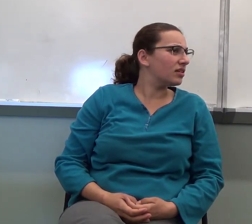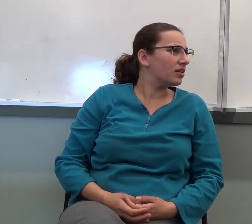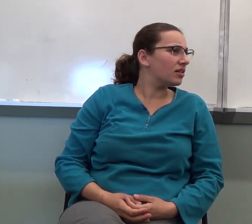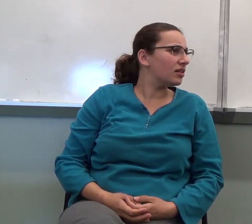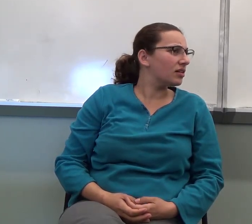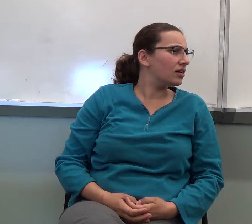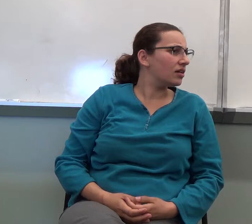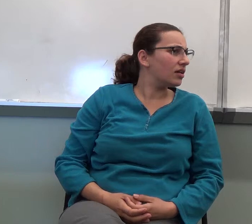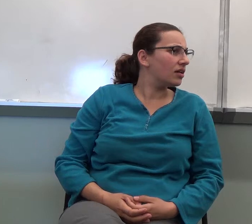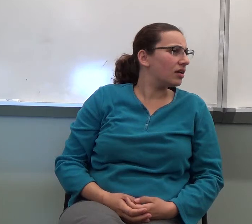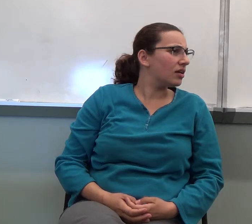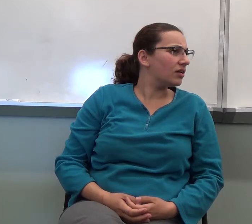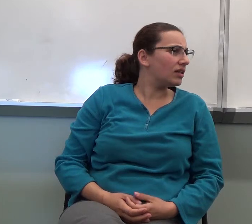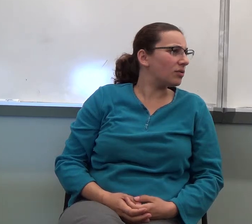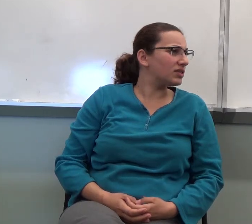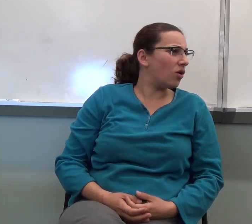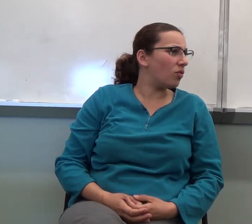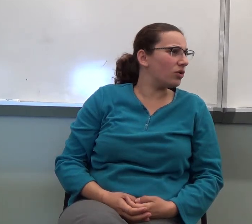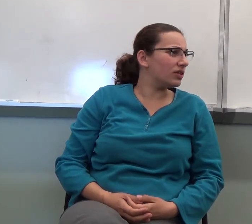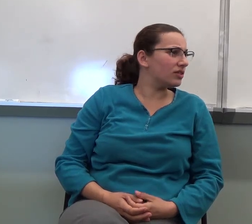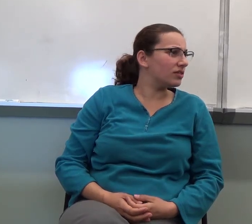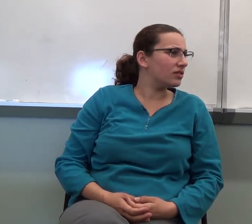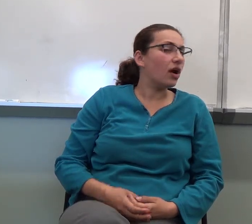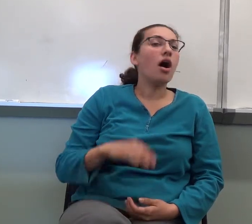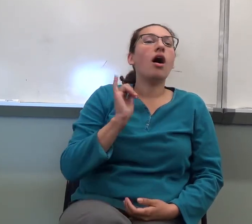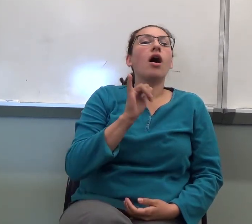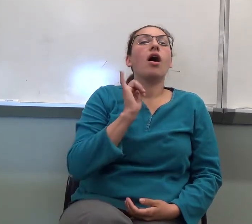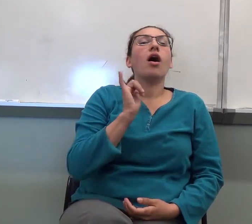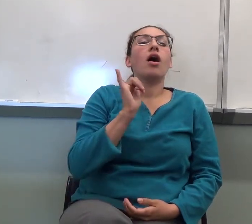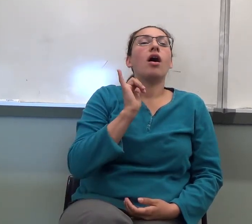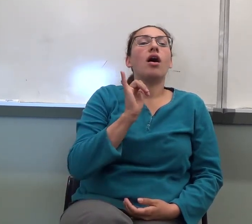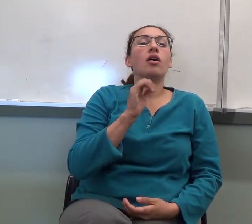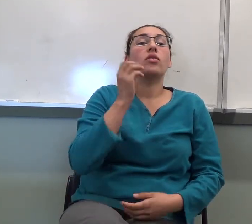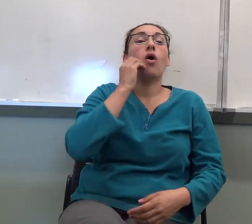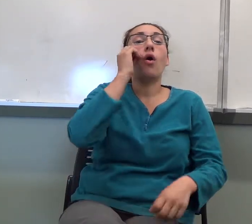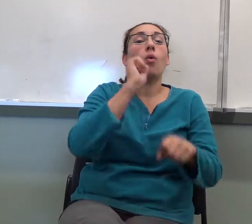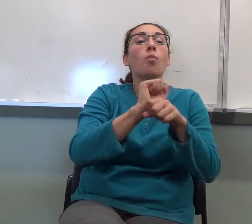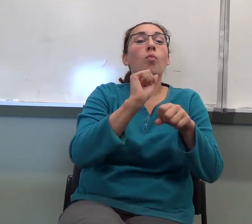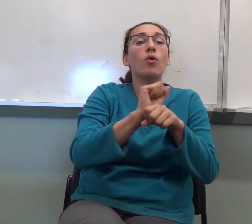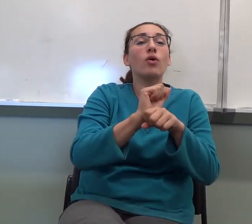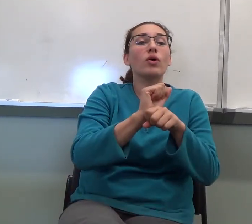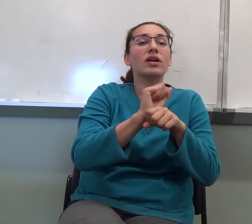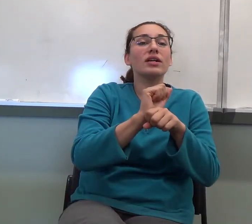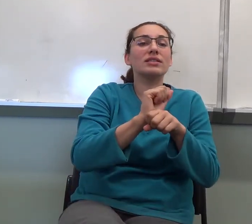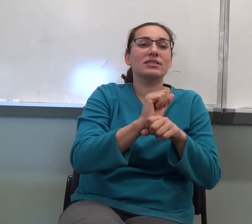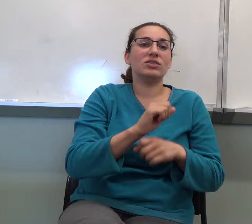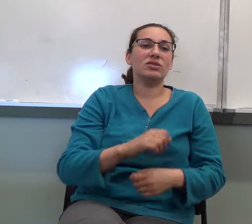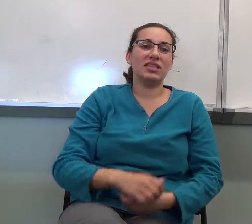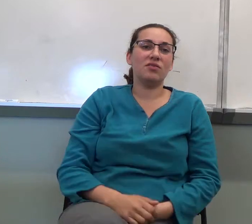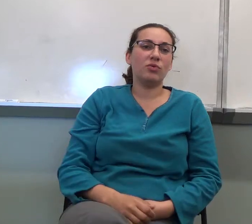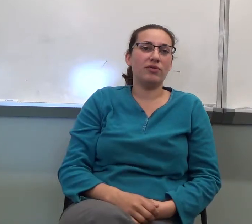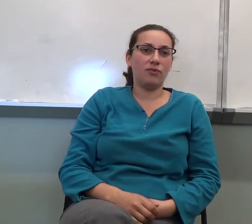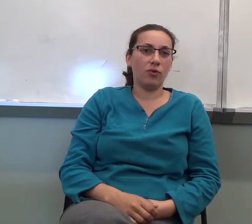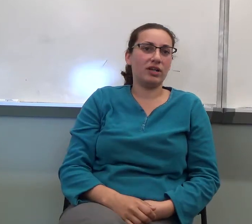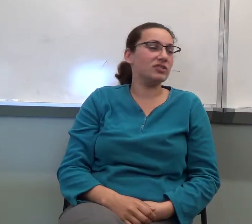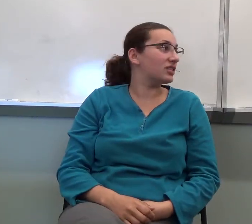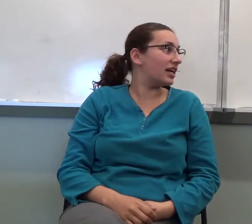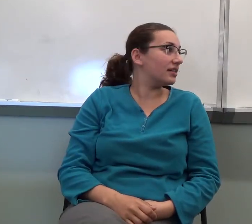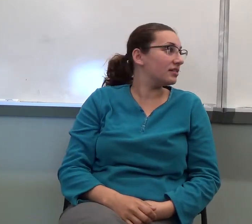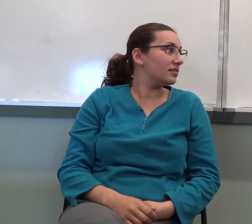and 7.5. That was the homework? We have 4 and 5. Now we're going to 4 and 5. So 7.4 yesterday.